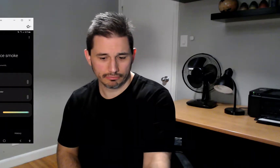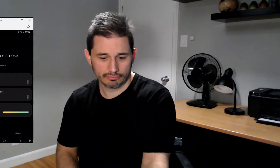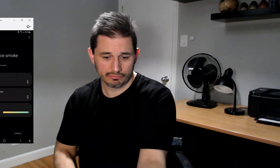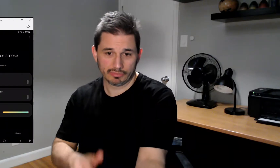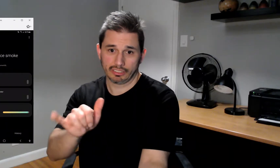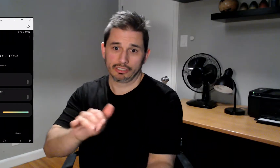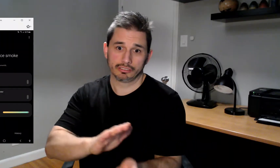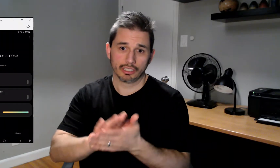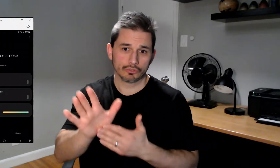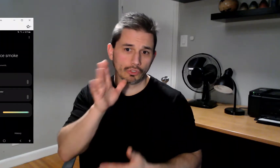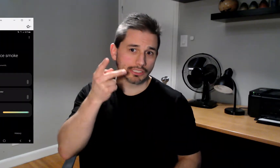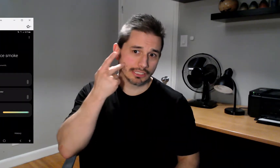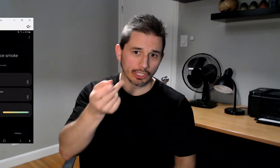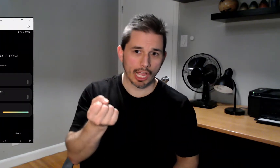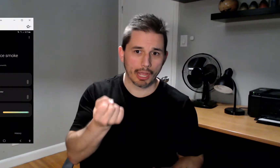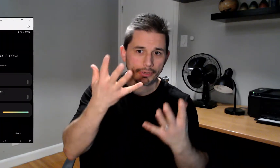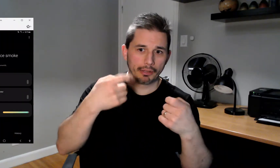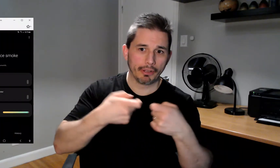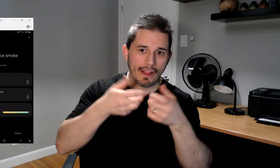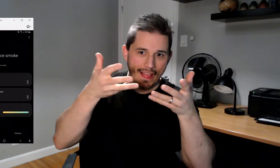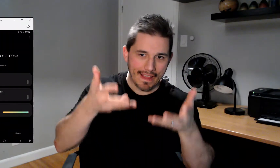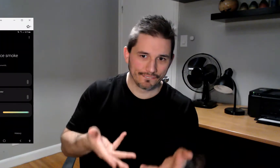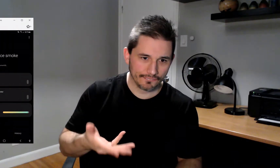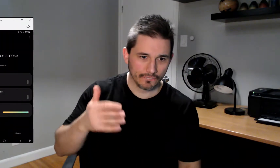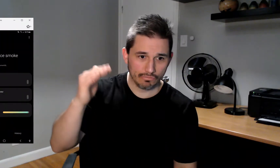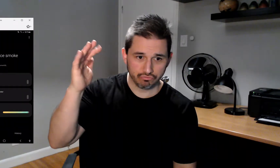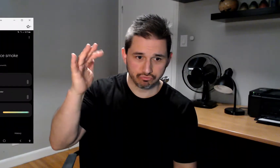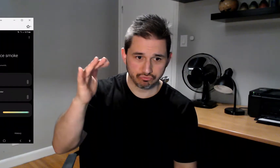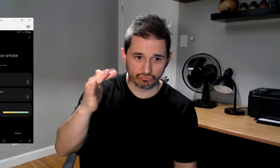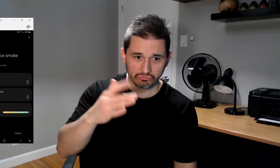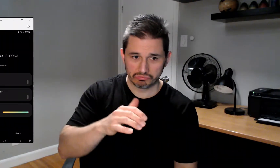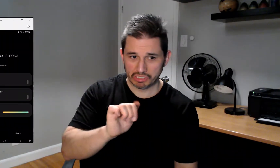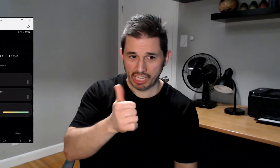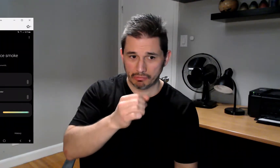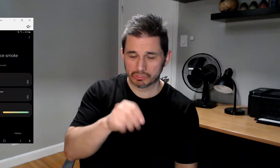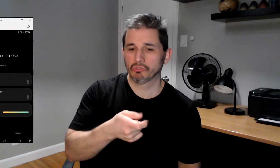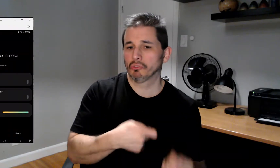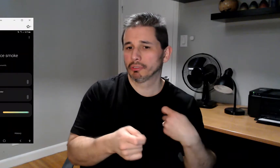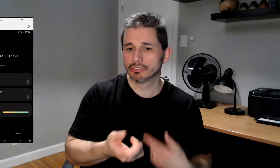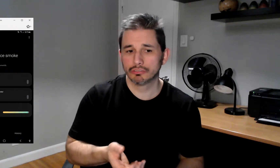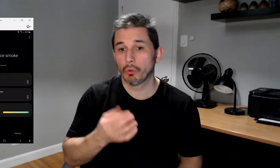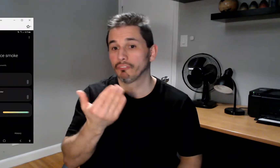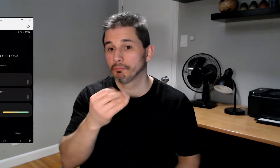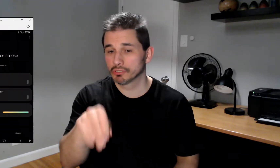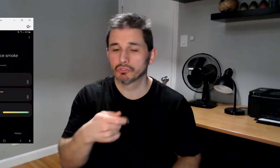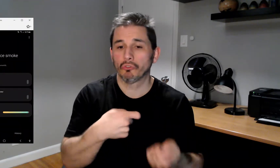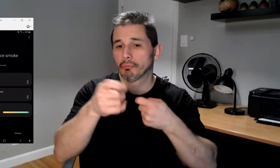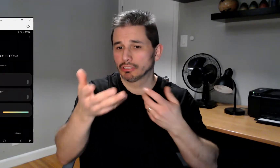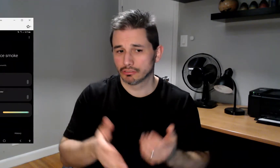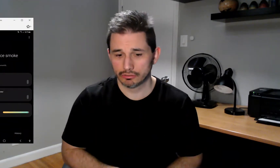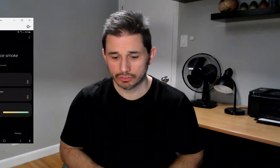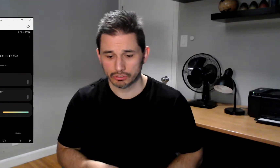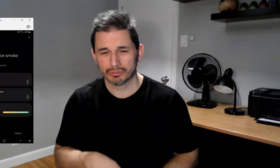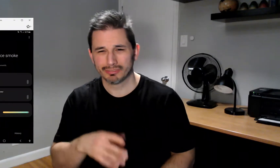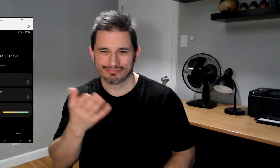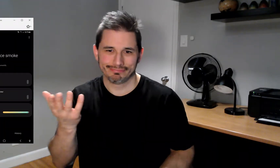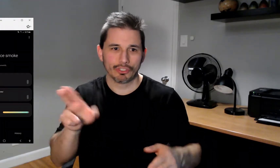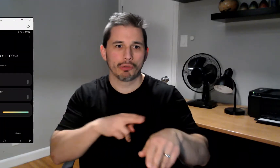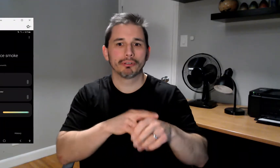95% battery life. And that's good to see the battery percentage. so that whenever it's at 10 or 15%, you can replace